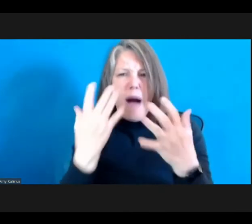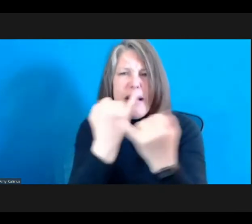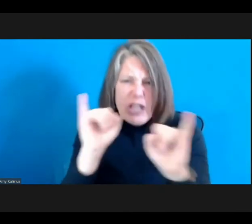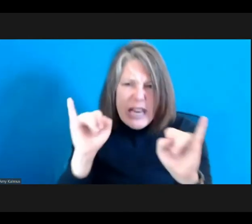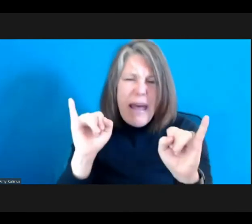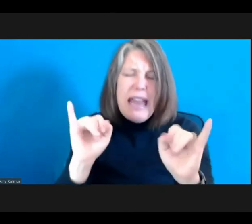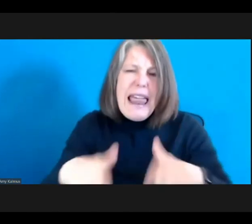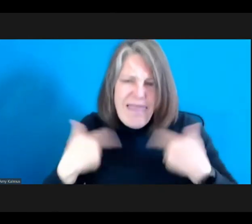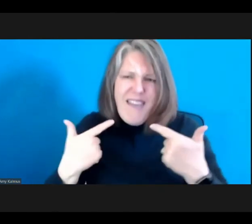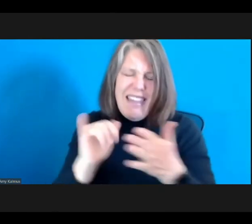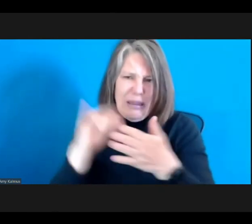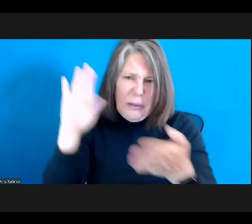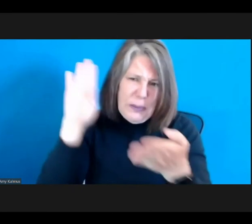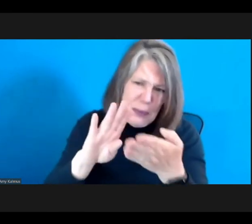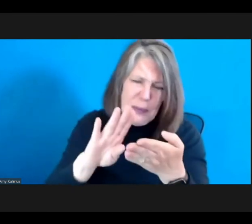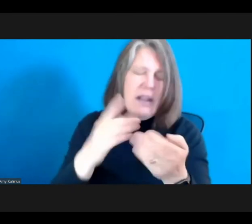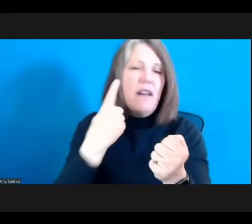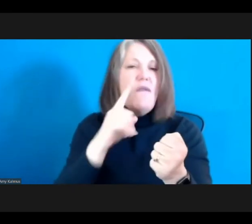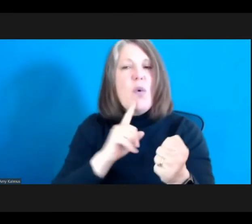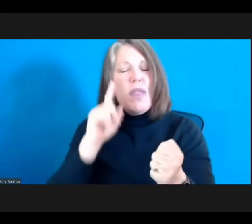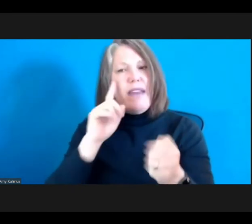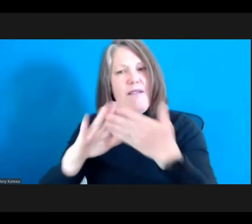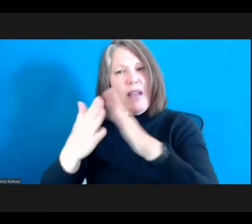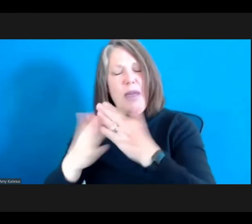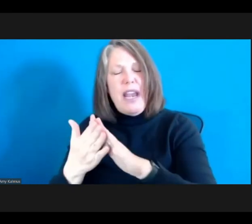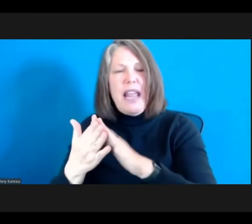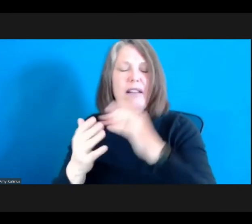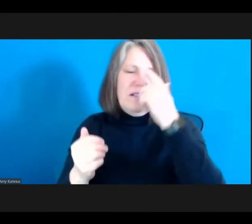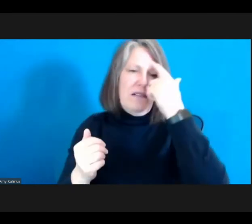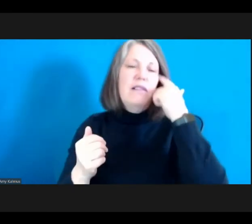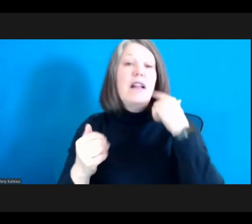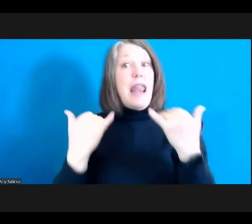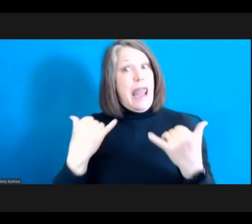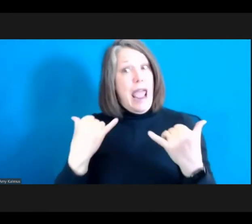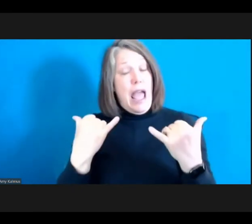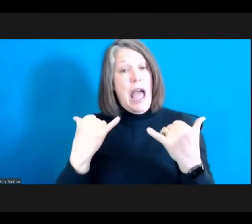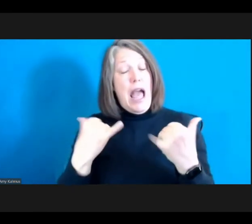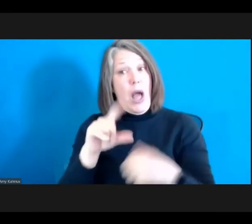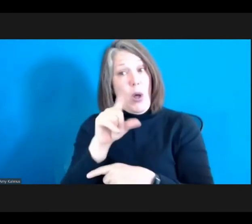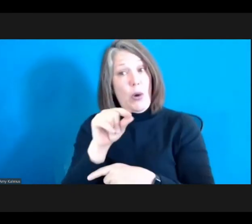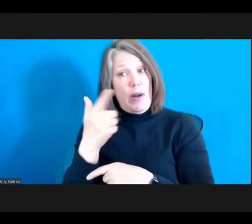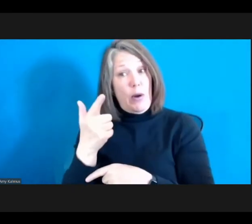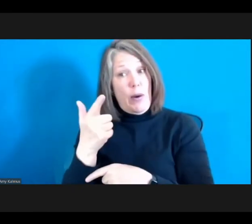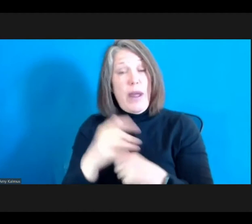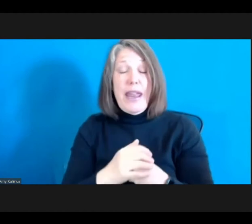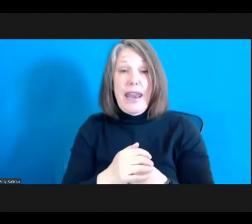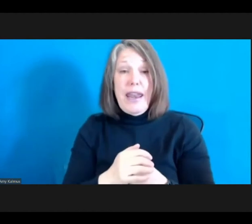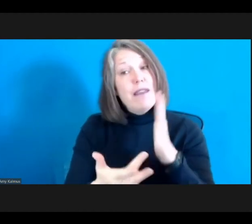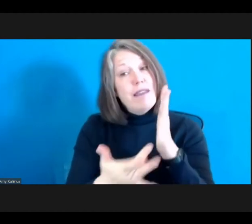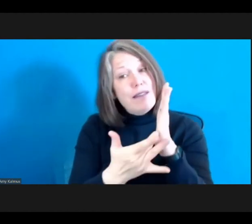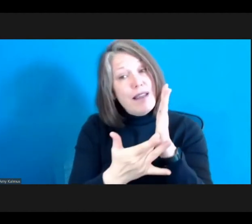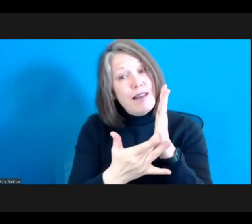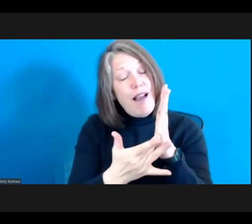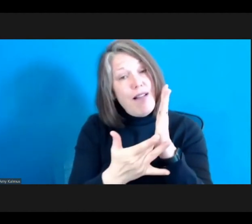living and employment for the deaf community. Now, in 2021, technology